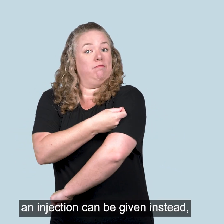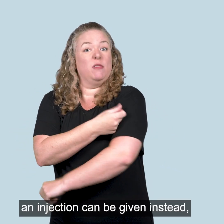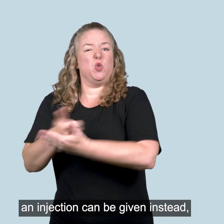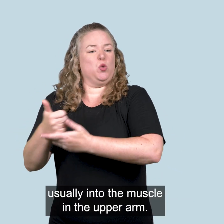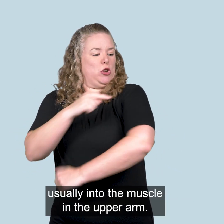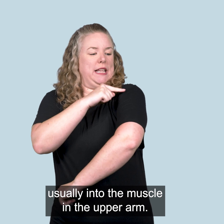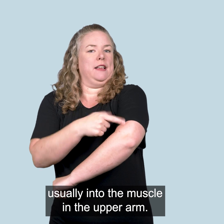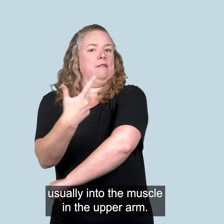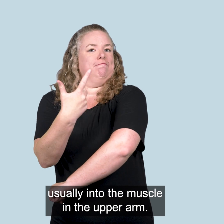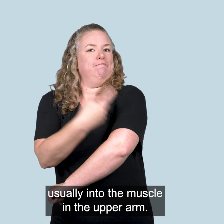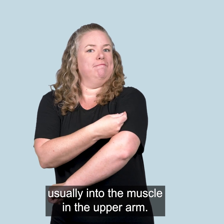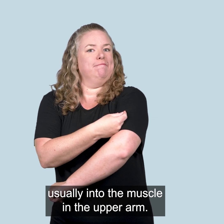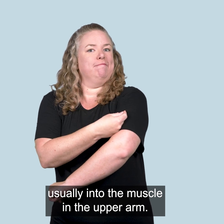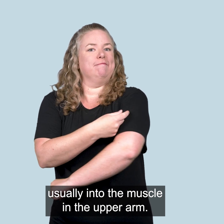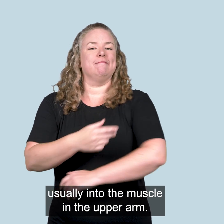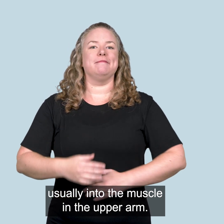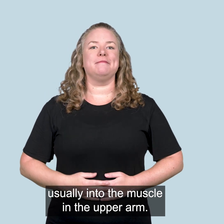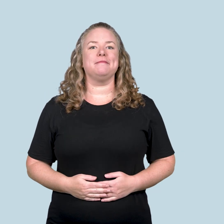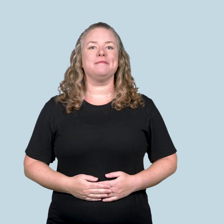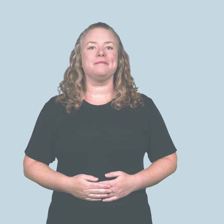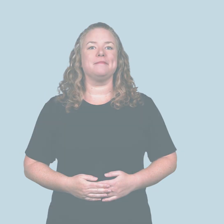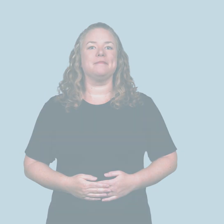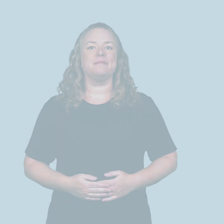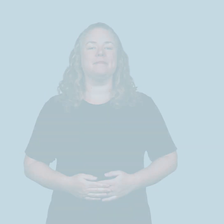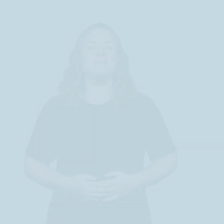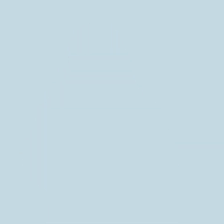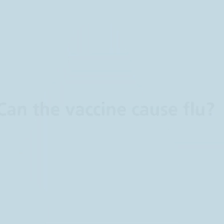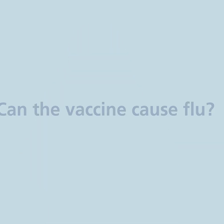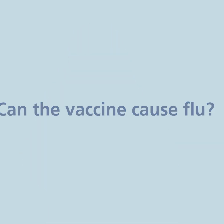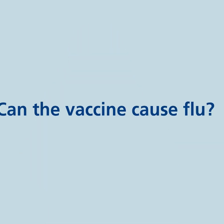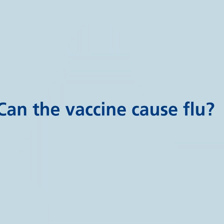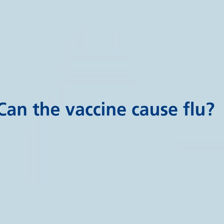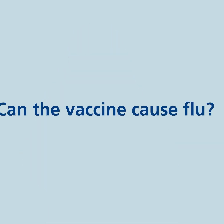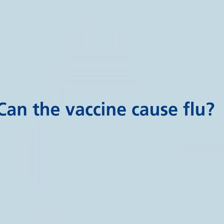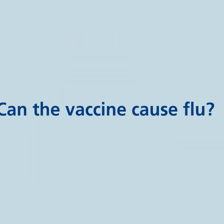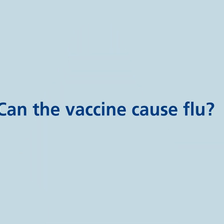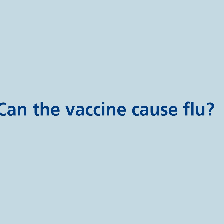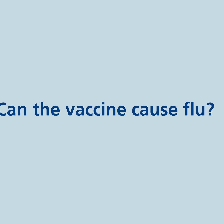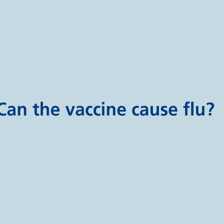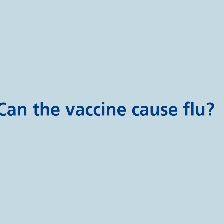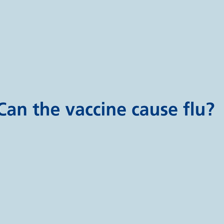given instead, usually into the muscle in the upper arm. Can the vaccine cause